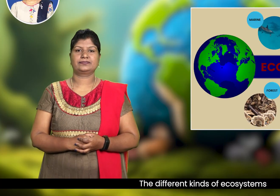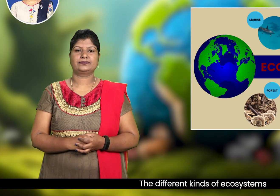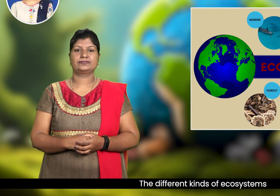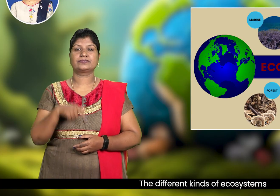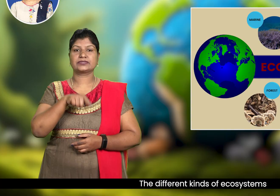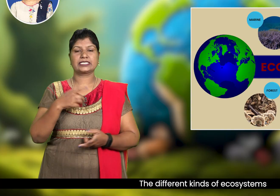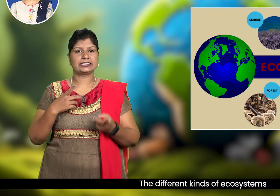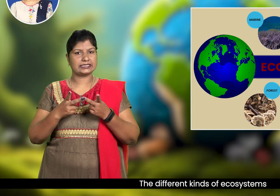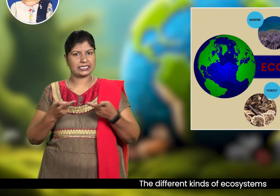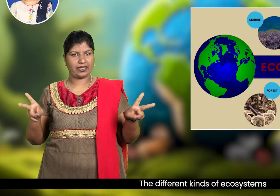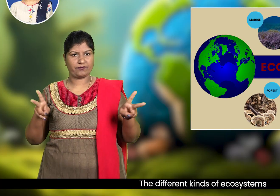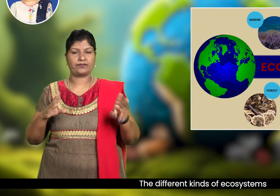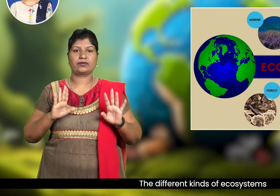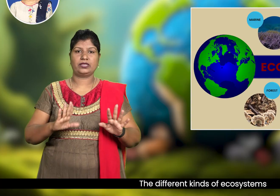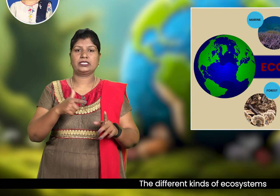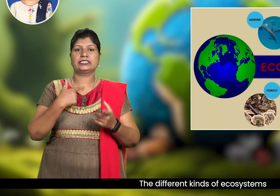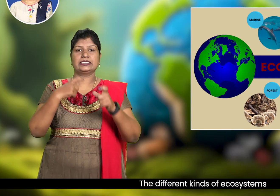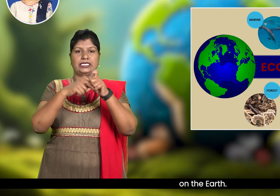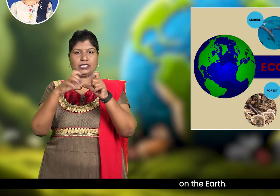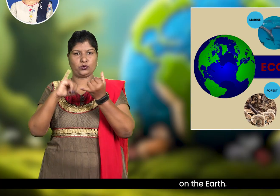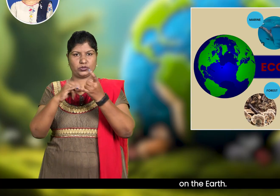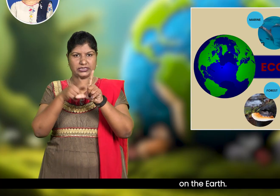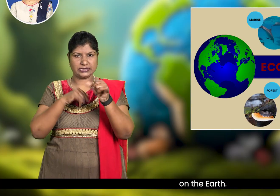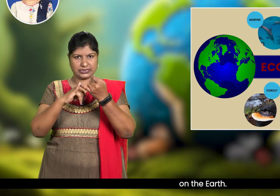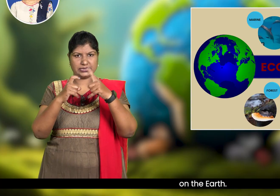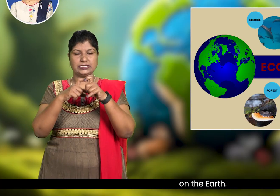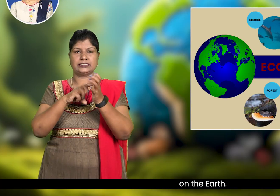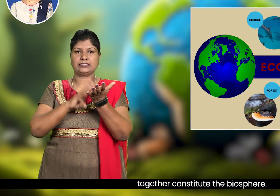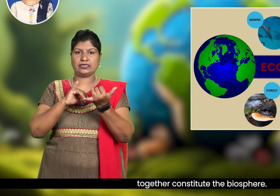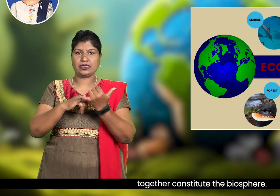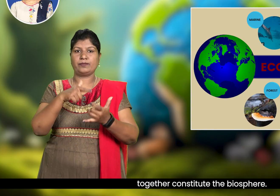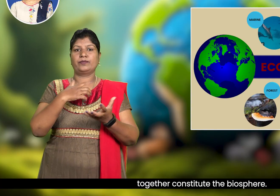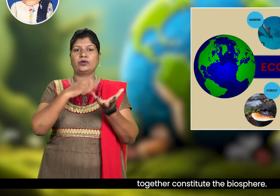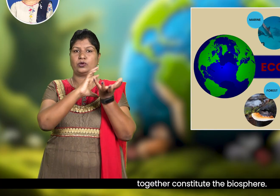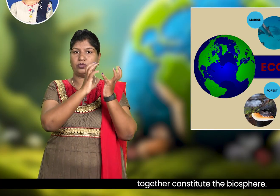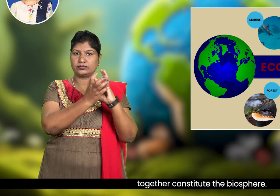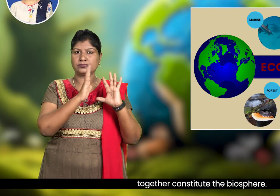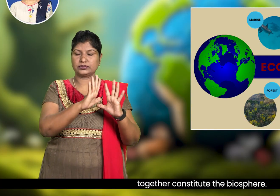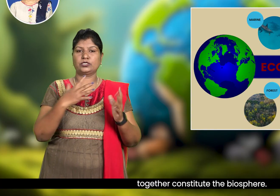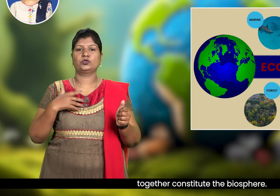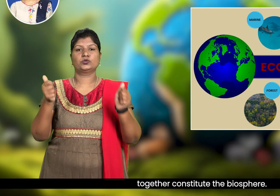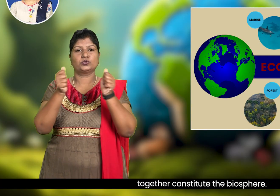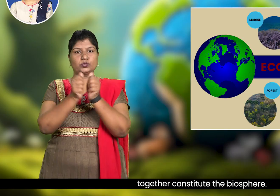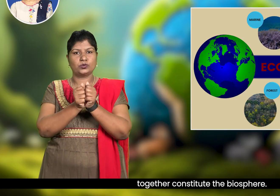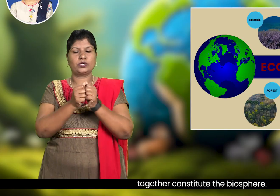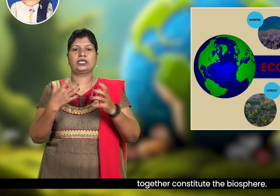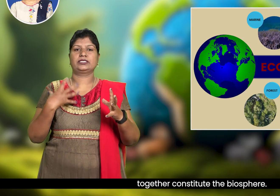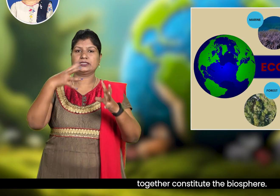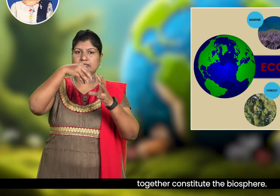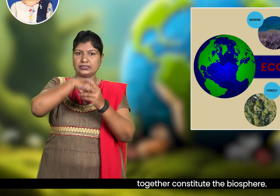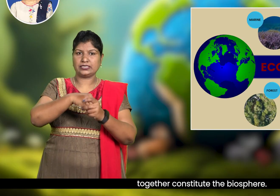The different kinds of ecosystems on the Earth together constitute the